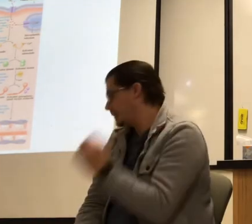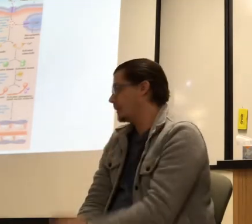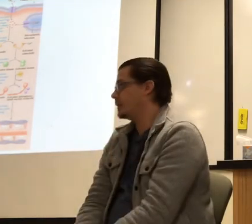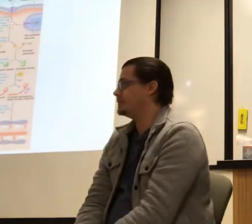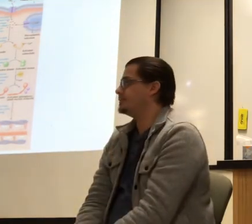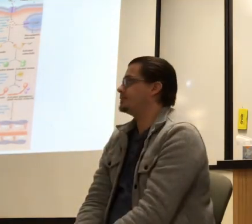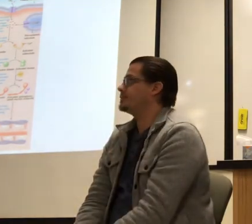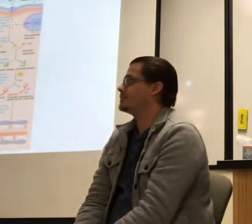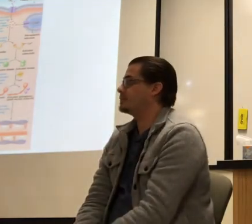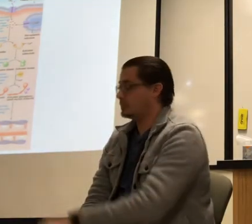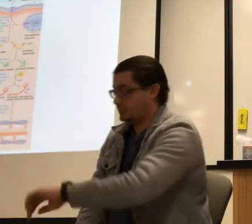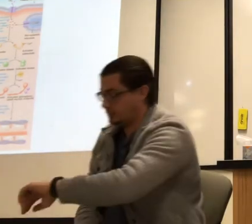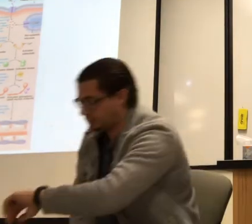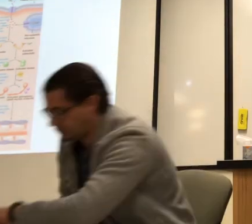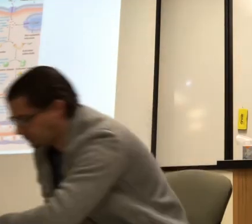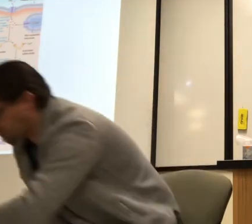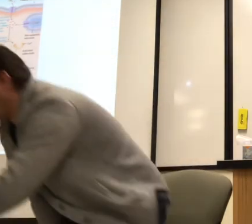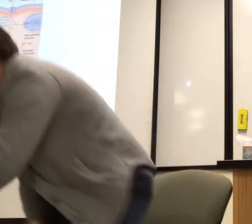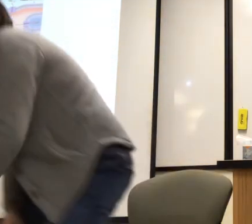muscle,